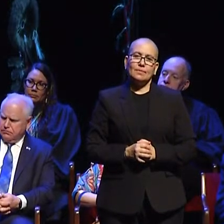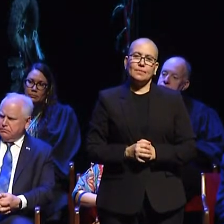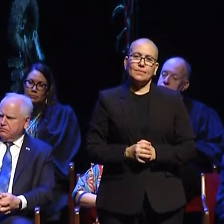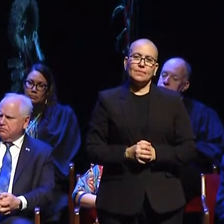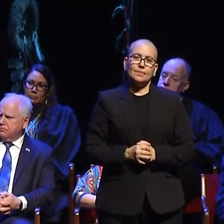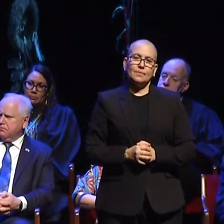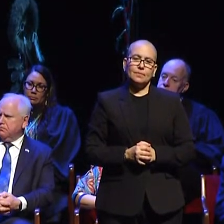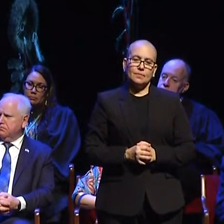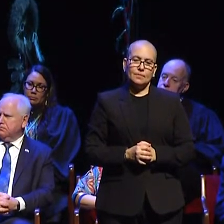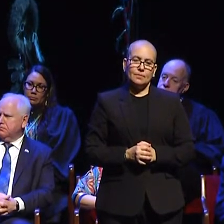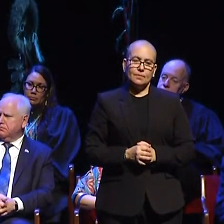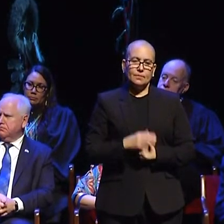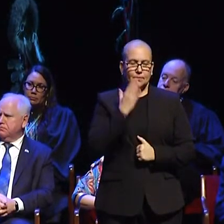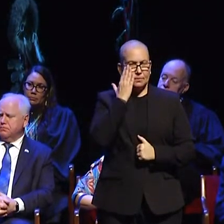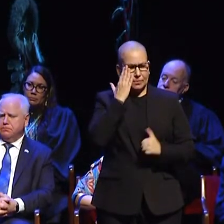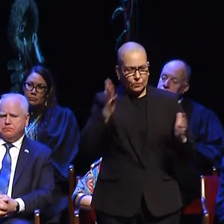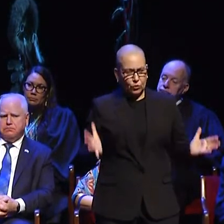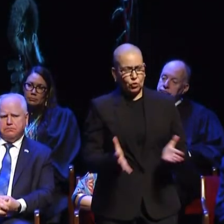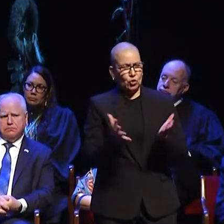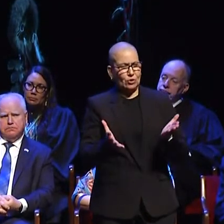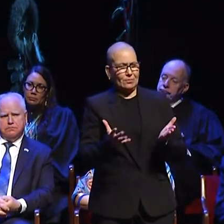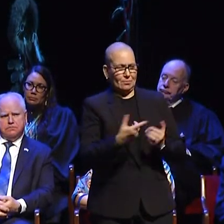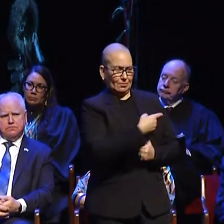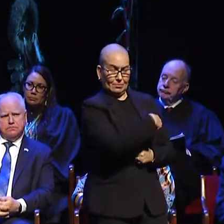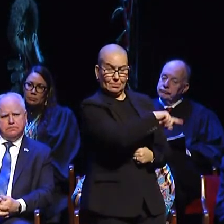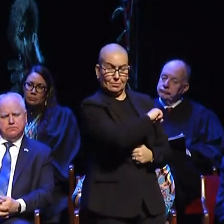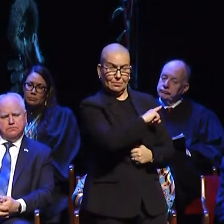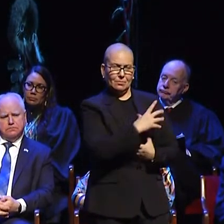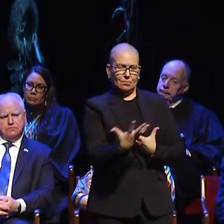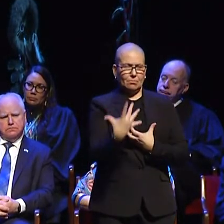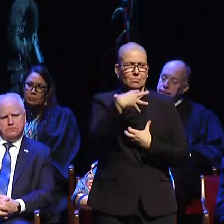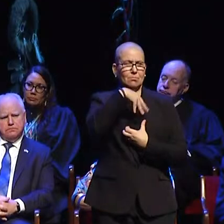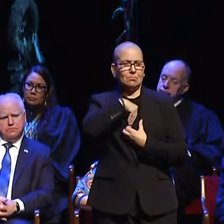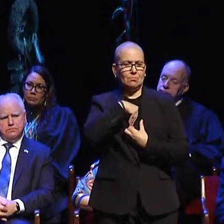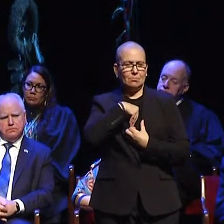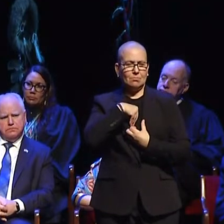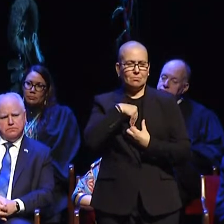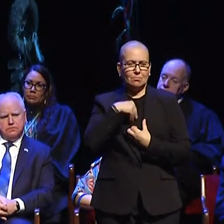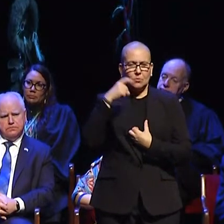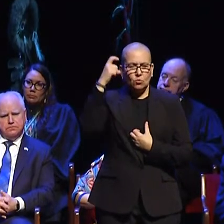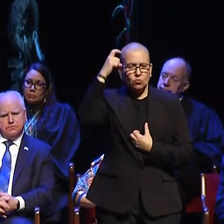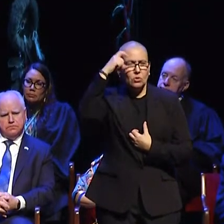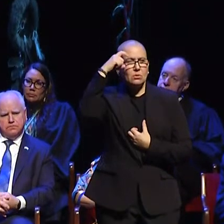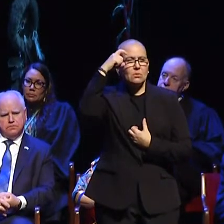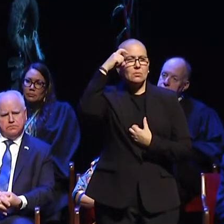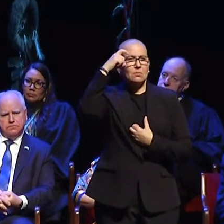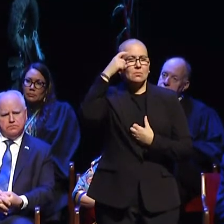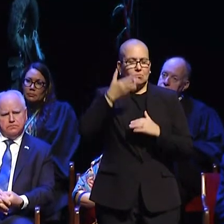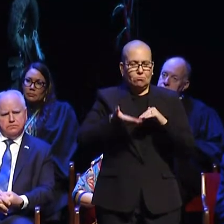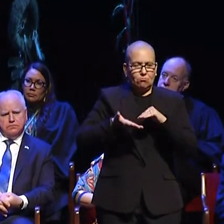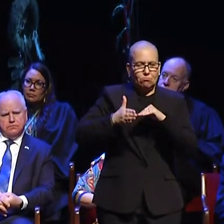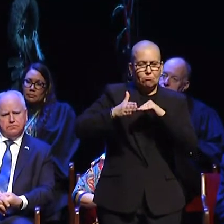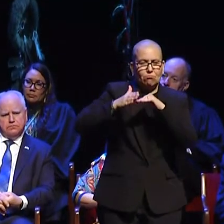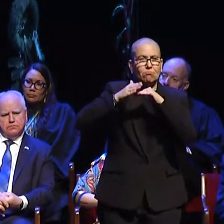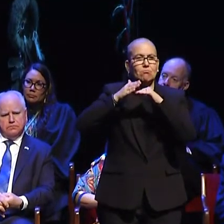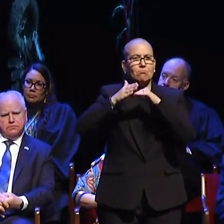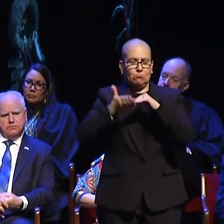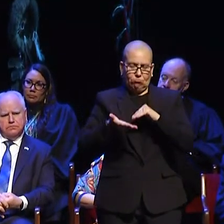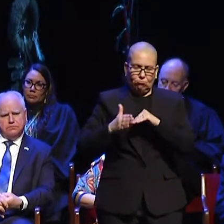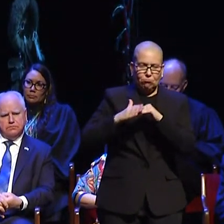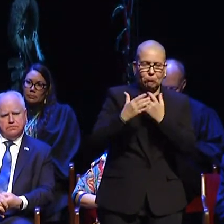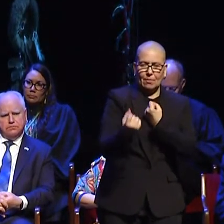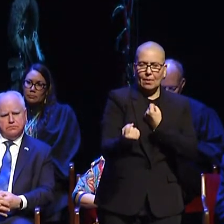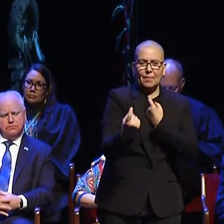Nurture in them, we pray, wisdom and compassion, the wisdom of a broad mind